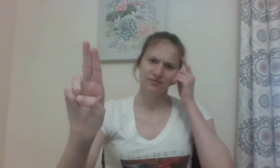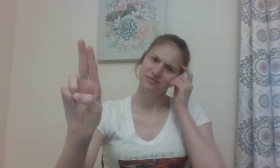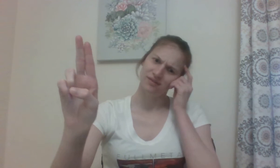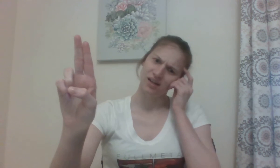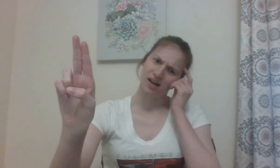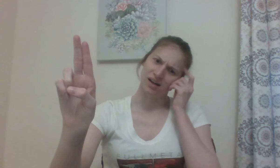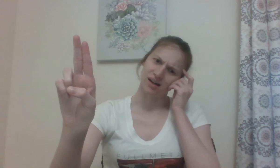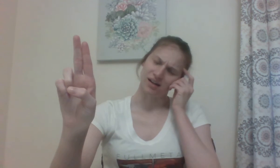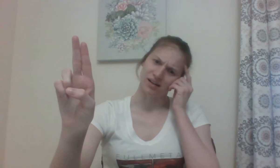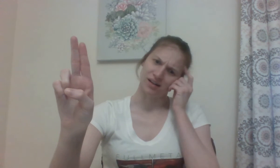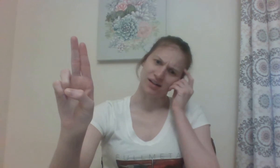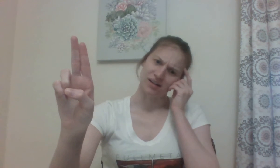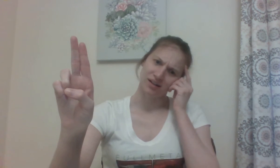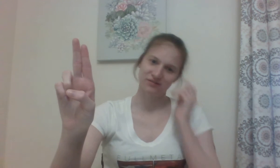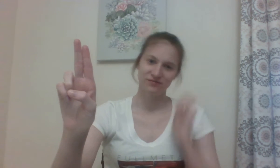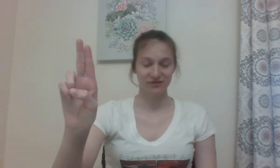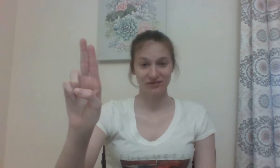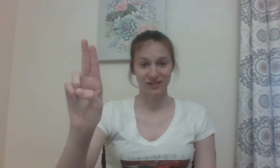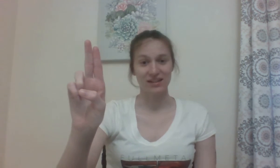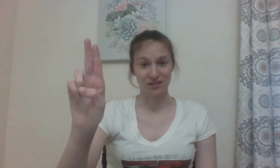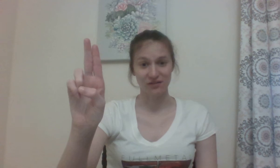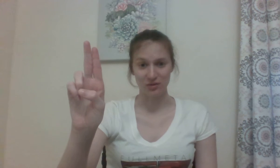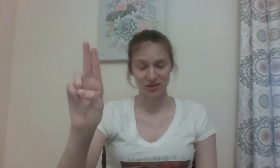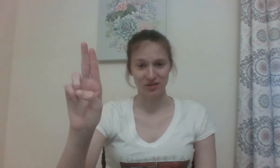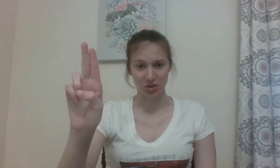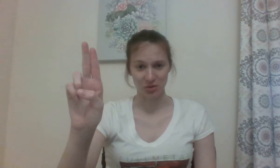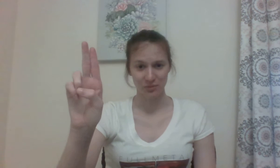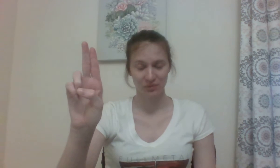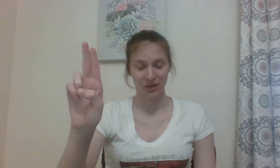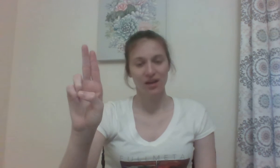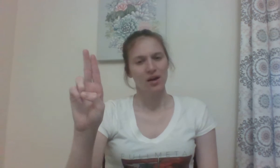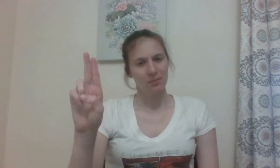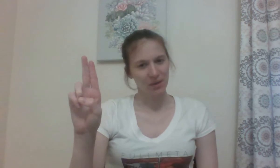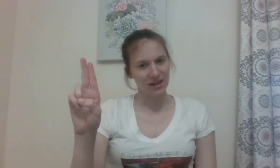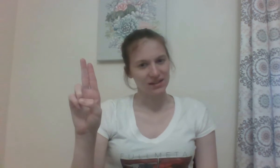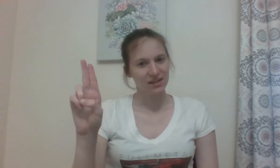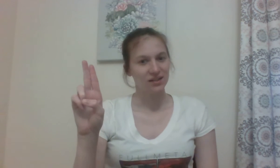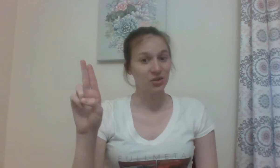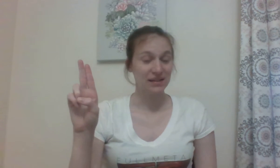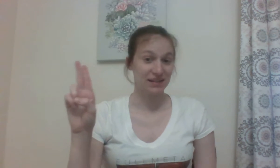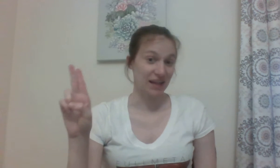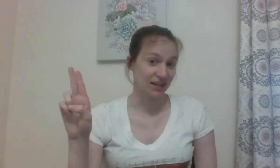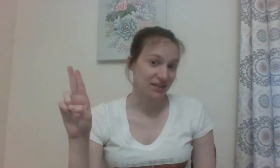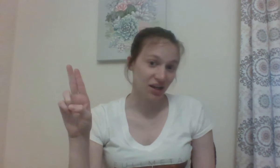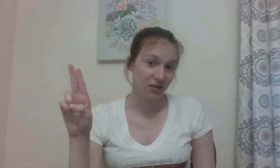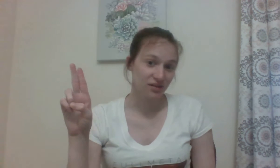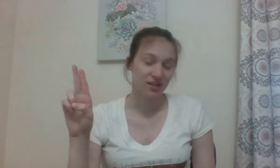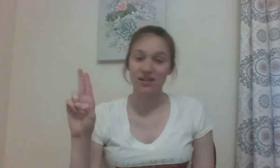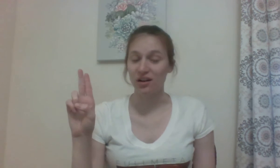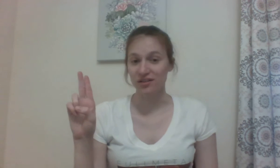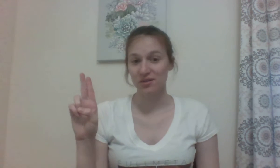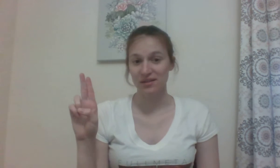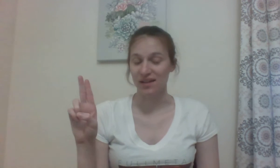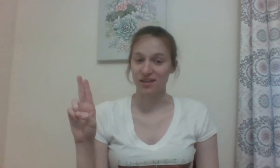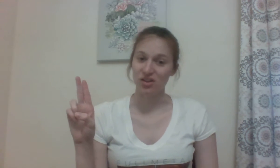uh, it's confused, U. But, U makes a second sound, it also says its